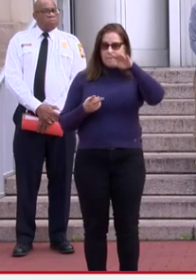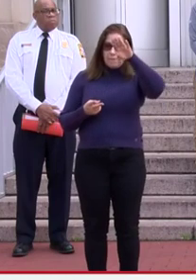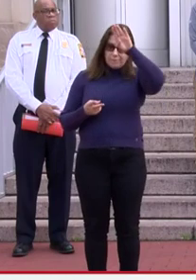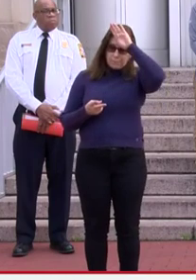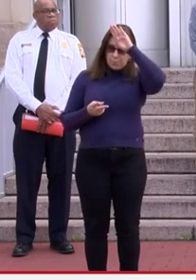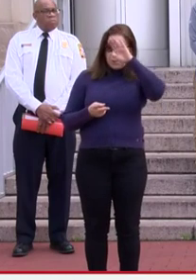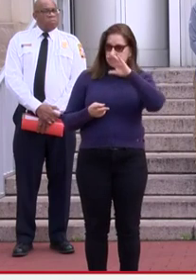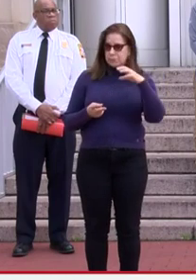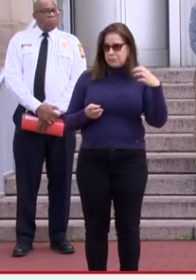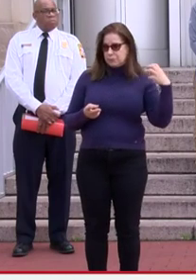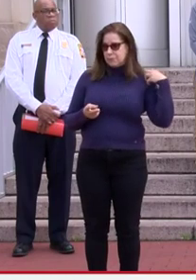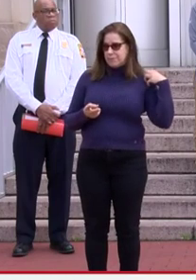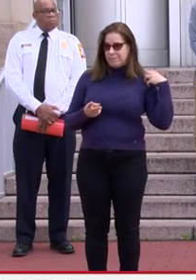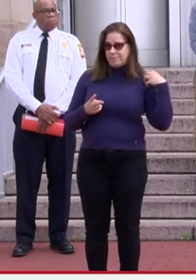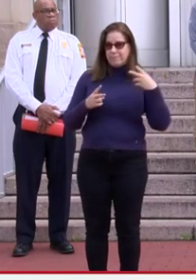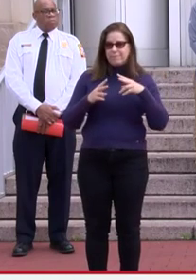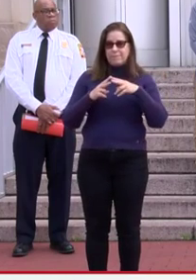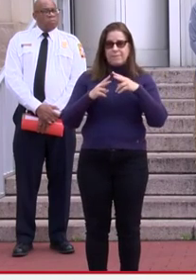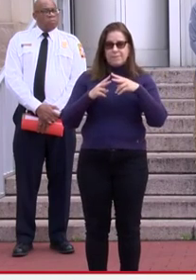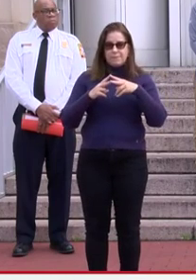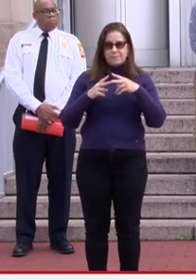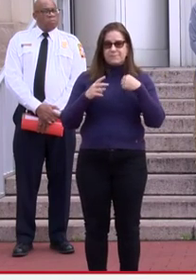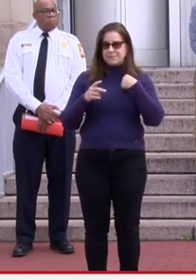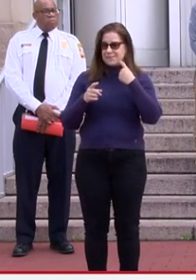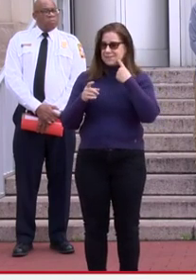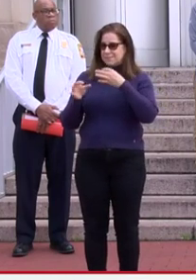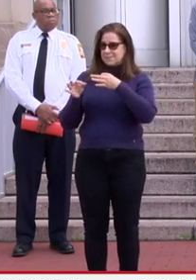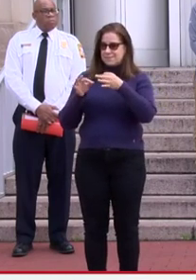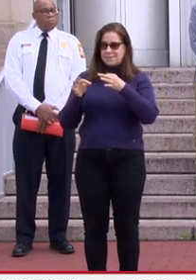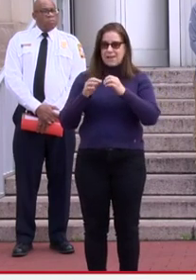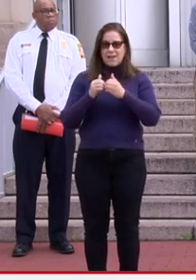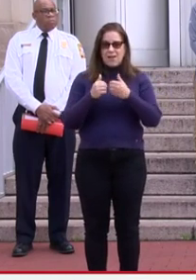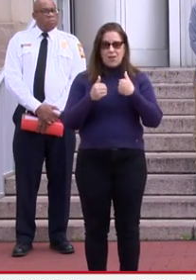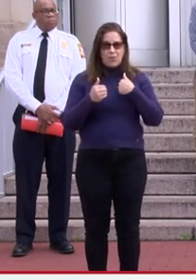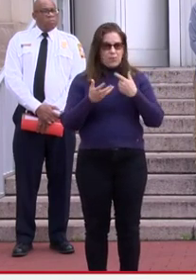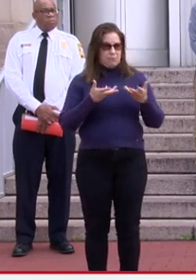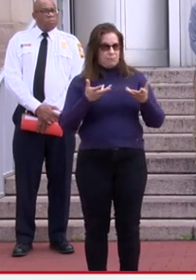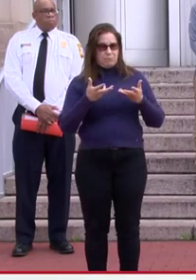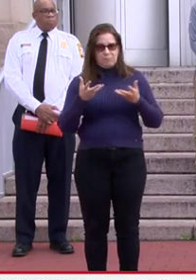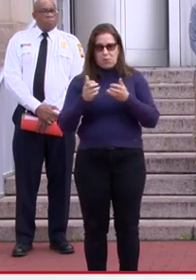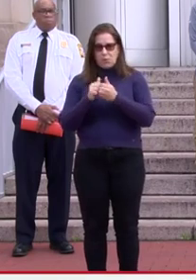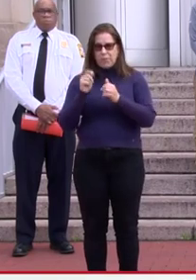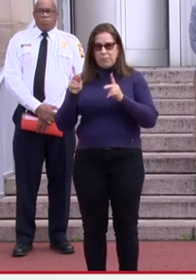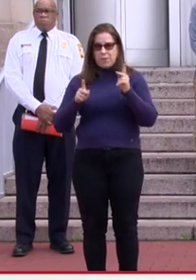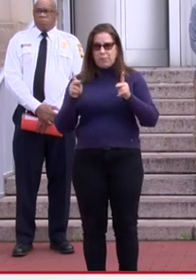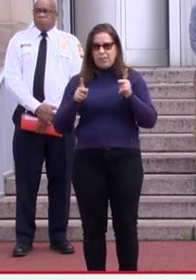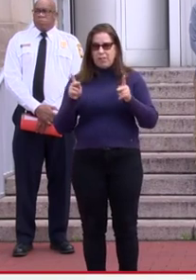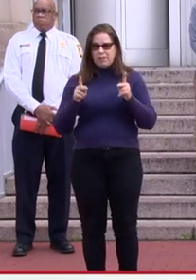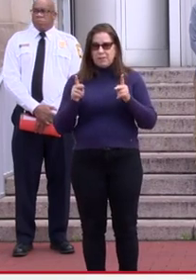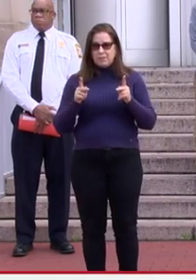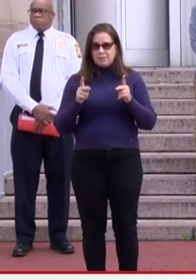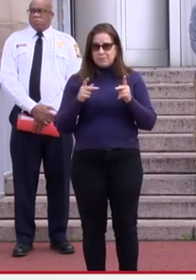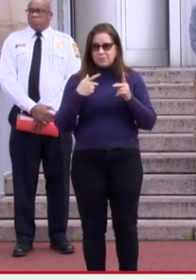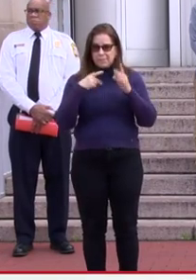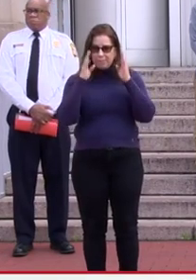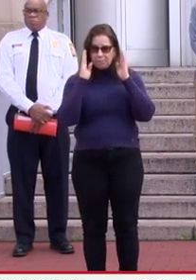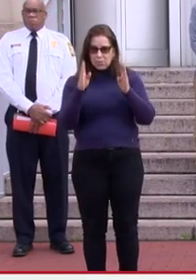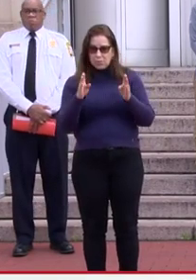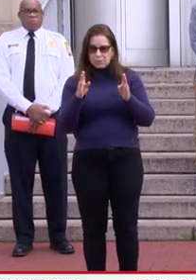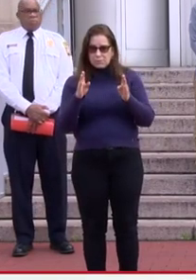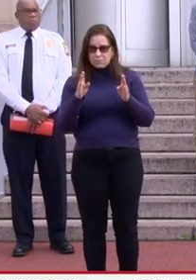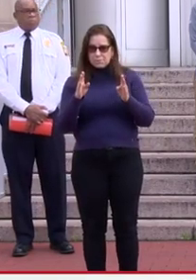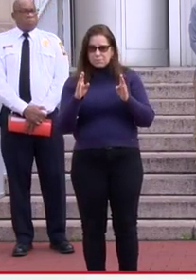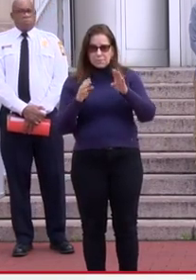are interacting with the public. Those things focus on as early as January, how our first responder community here under